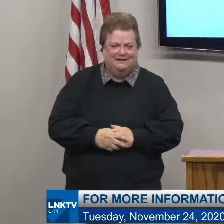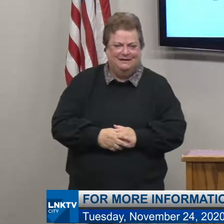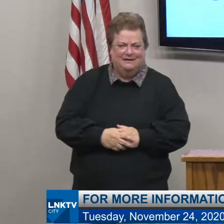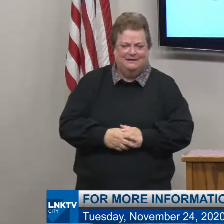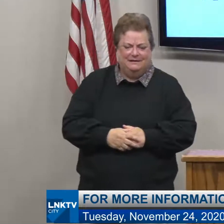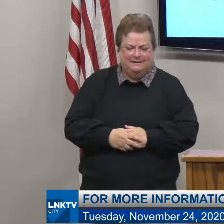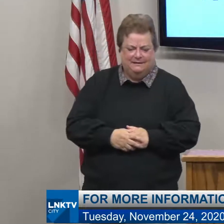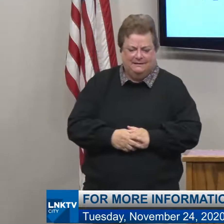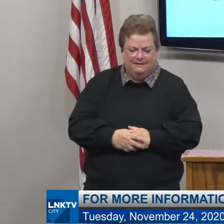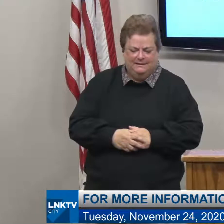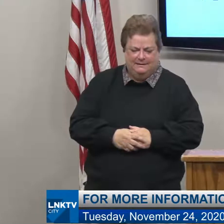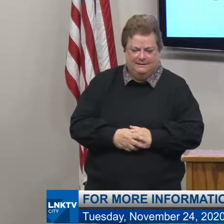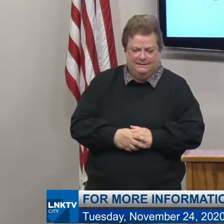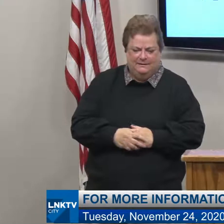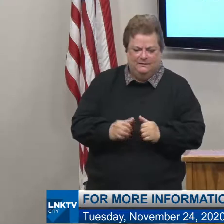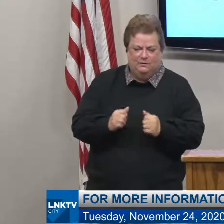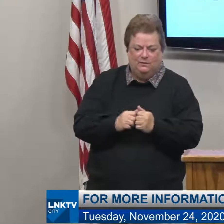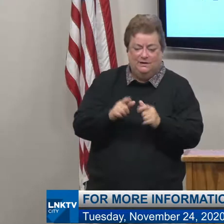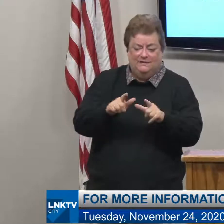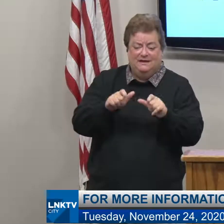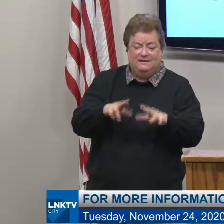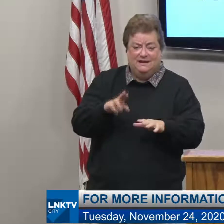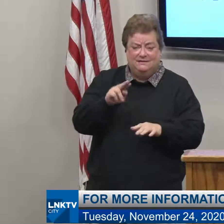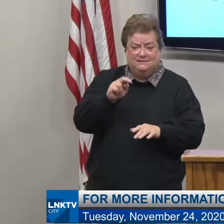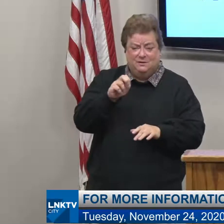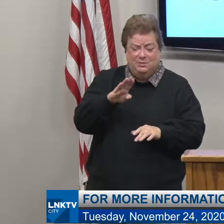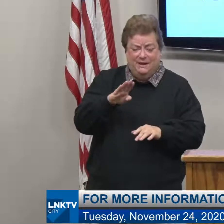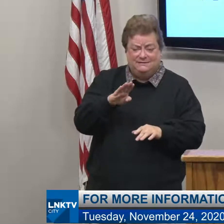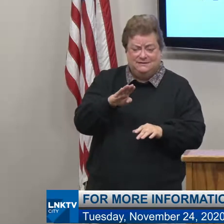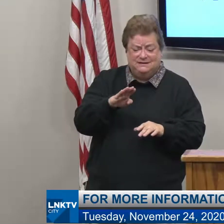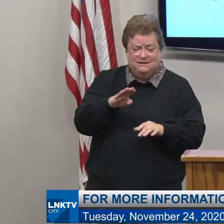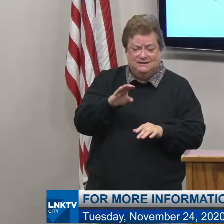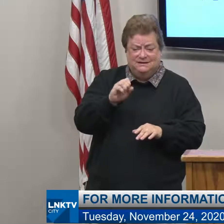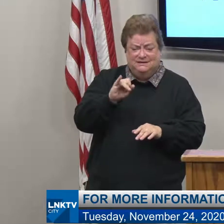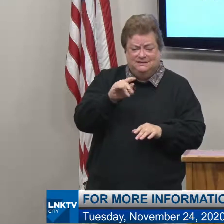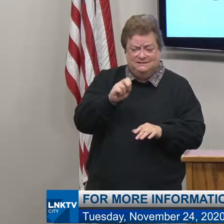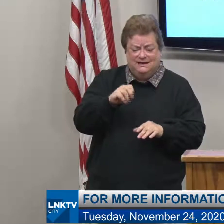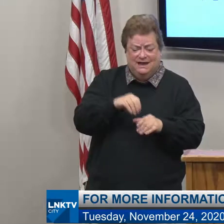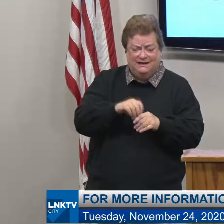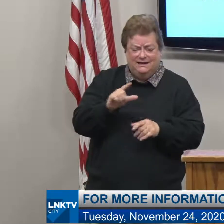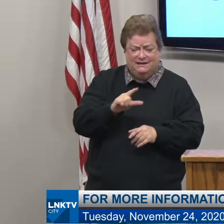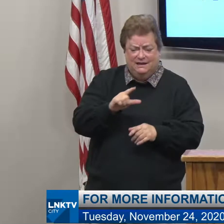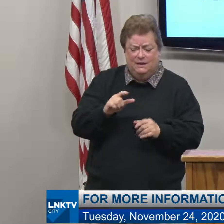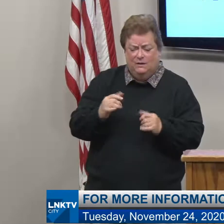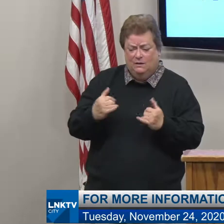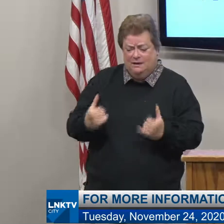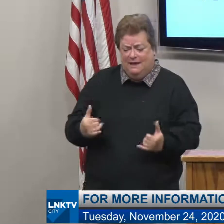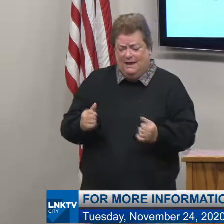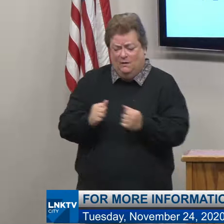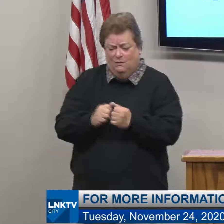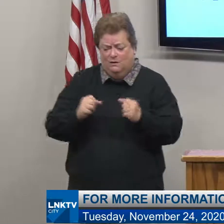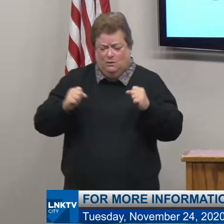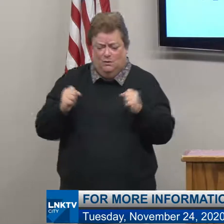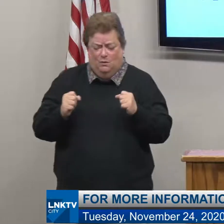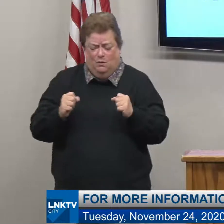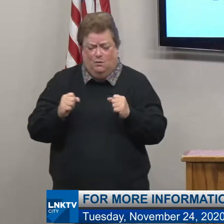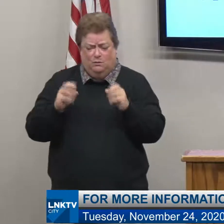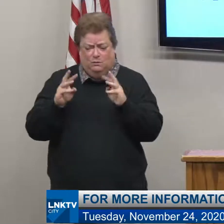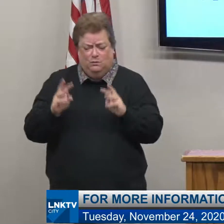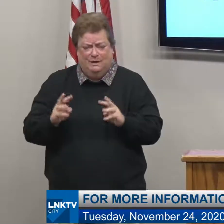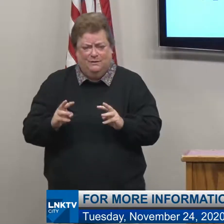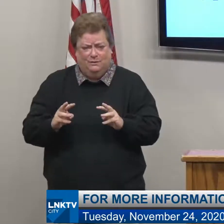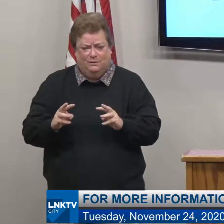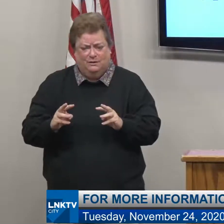hearing some, you know, with the Test Nebraska site in Lincoln, apparently, you know, with this colder weather that we've had, it's some